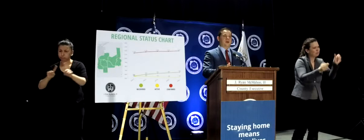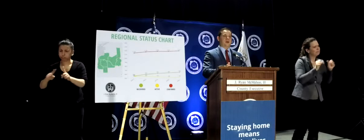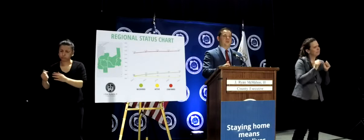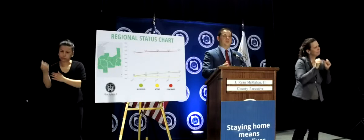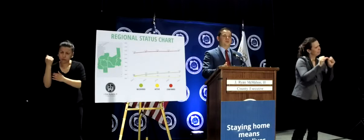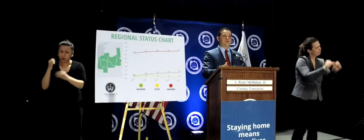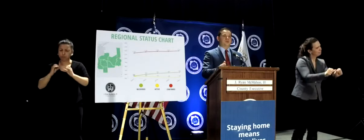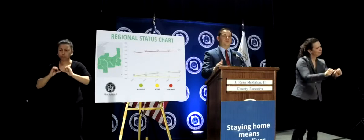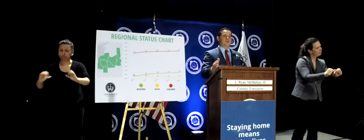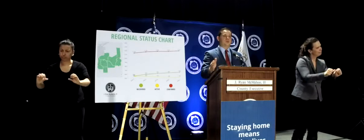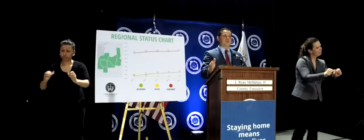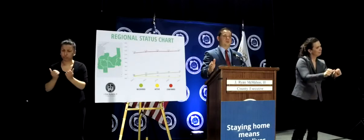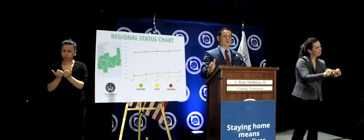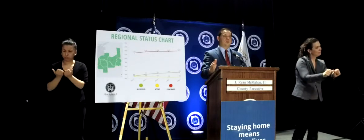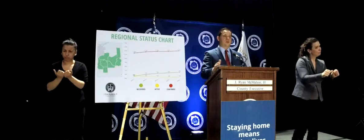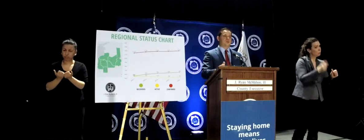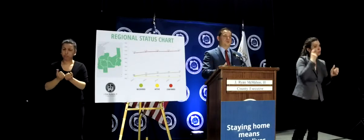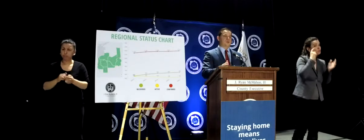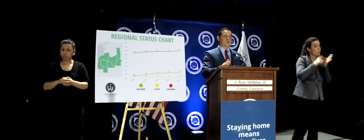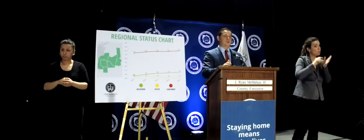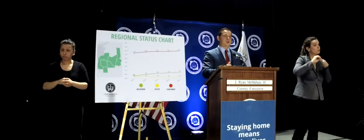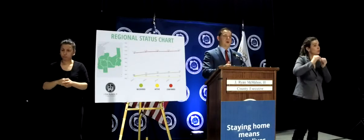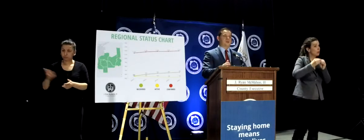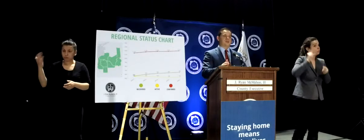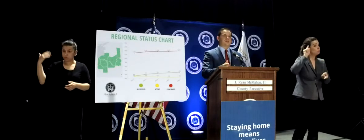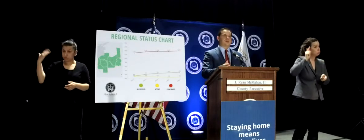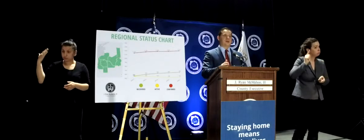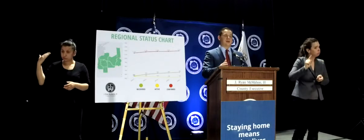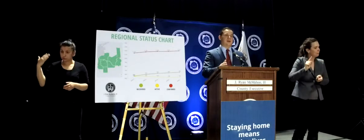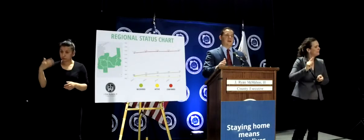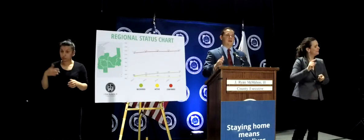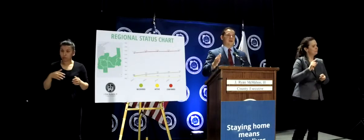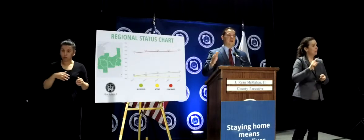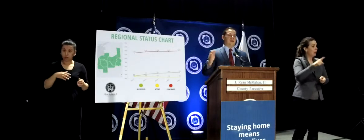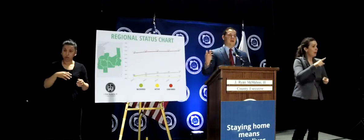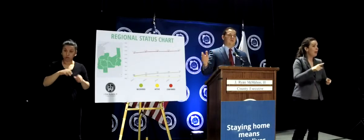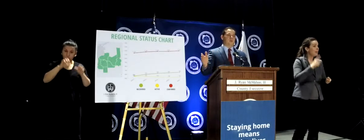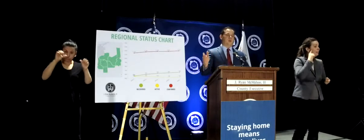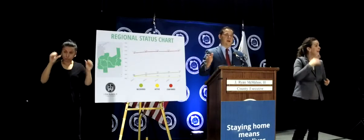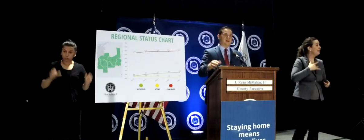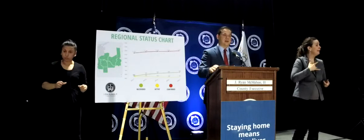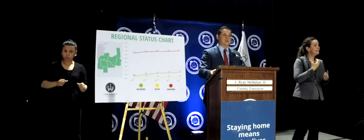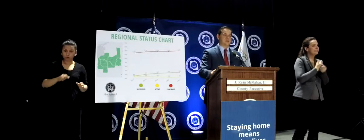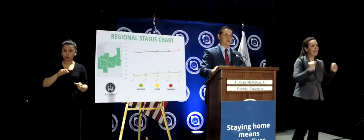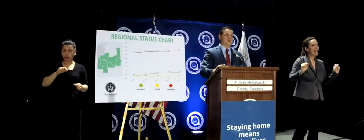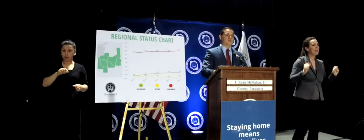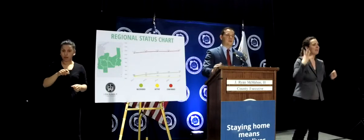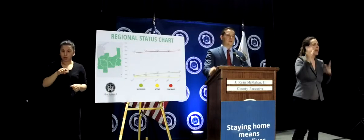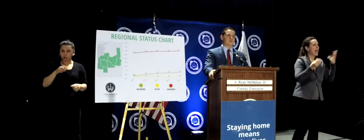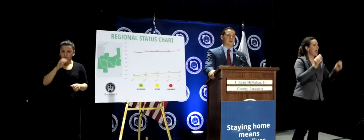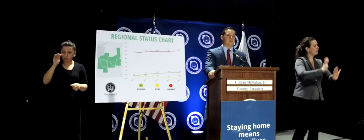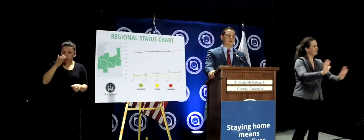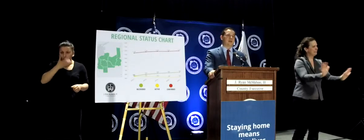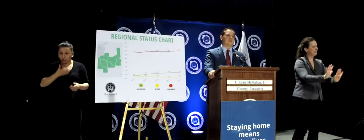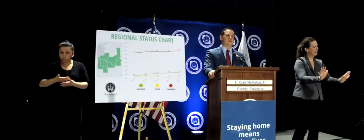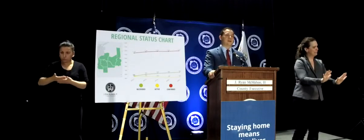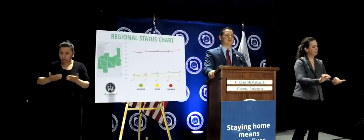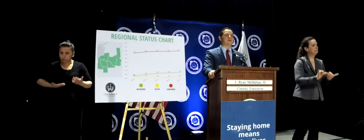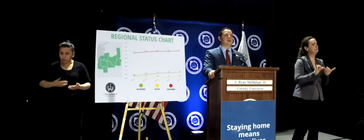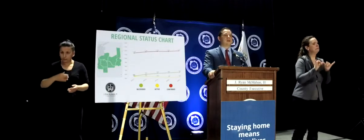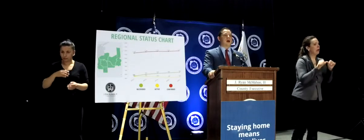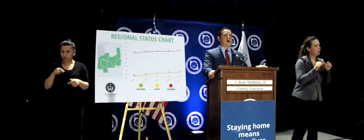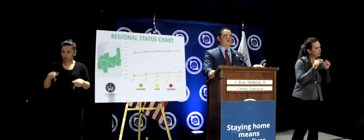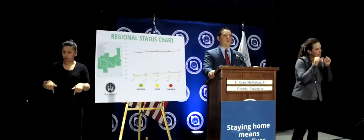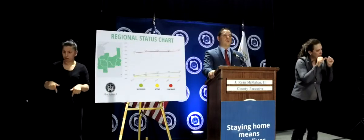year, please use the grocery stores, the parks on a certain day, and if you're born on the next year, do the same thing on different